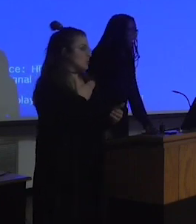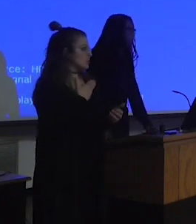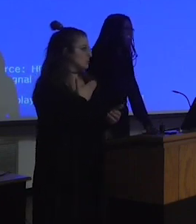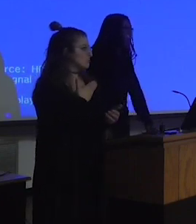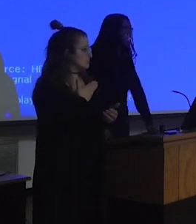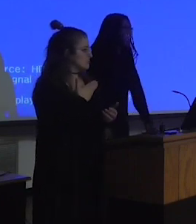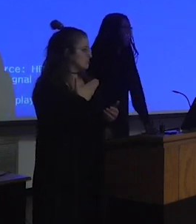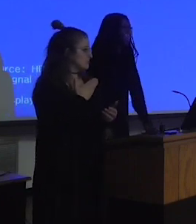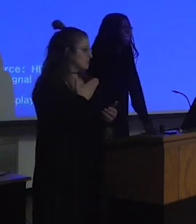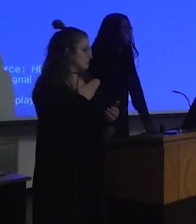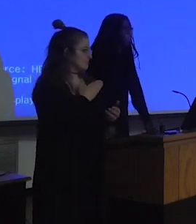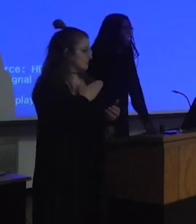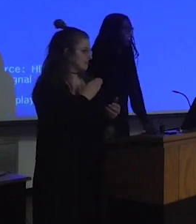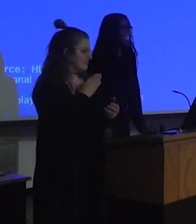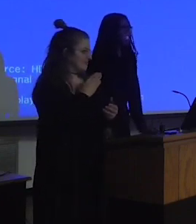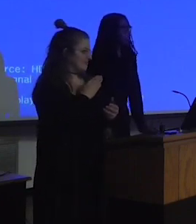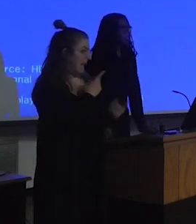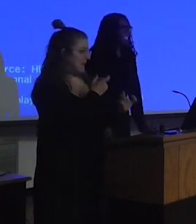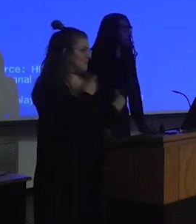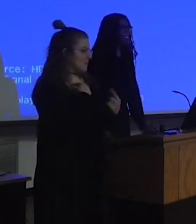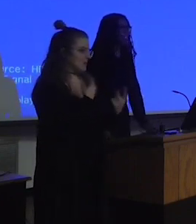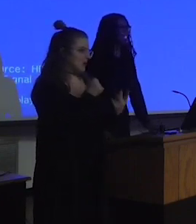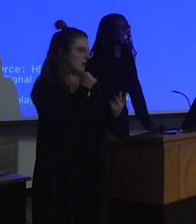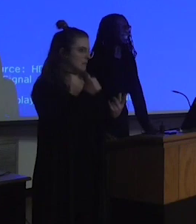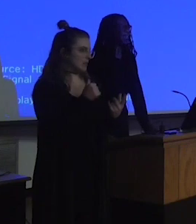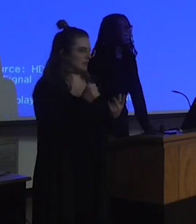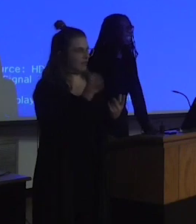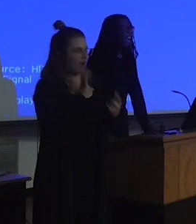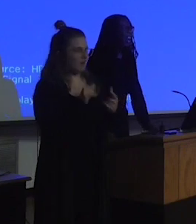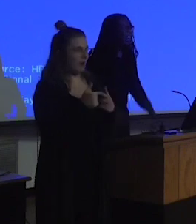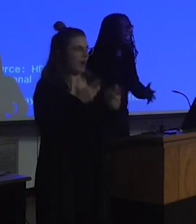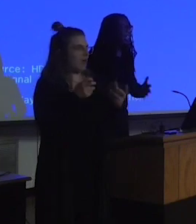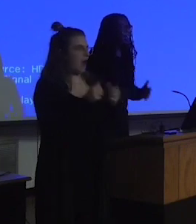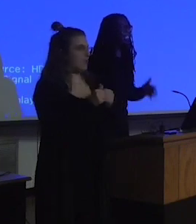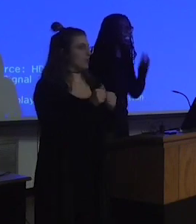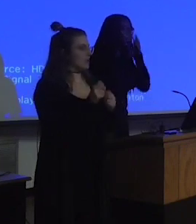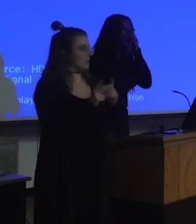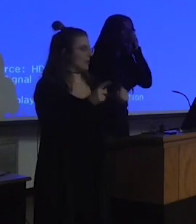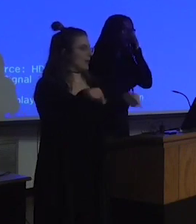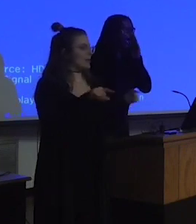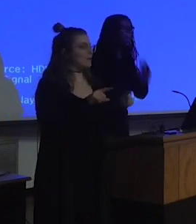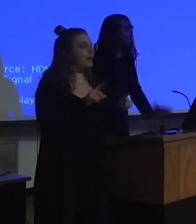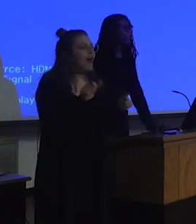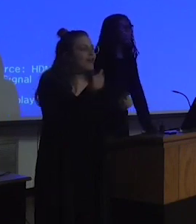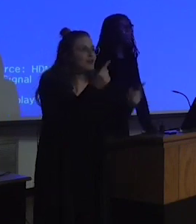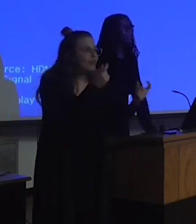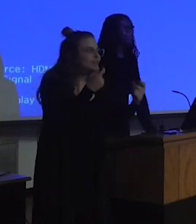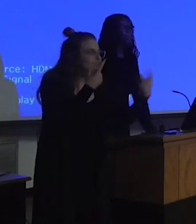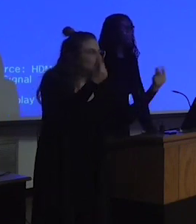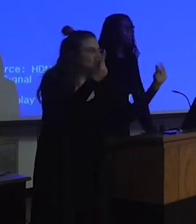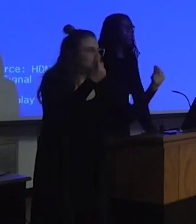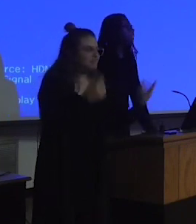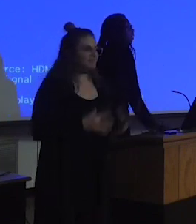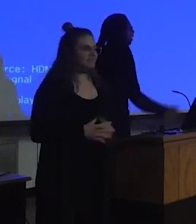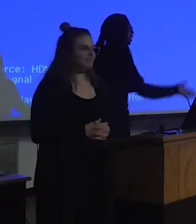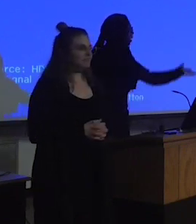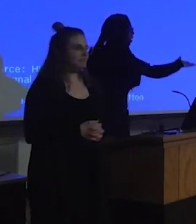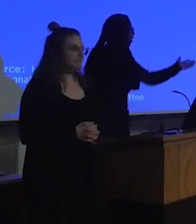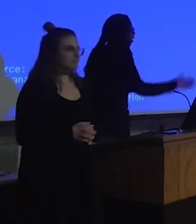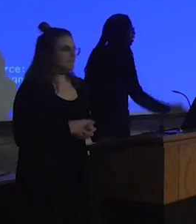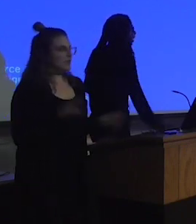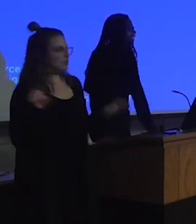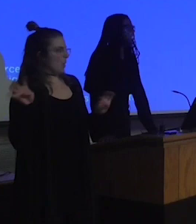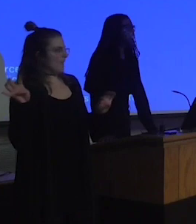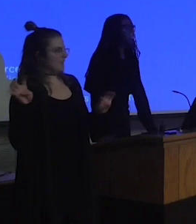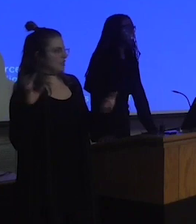don't get to talk about that too often in front of, like, you know, progressive folks. So are there any other questions? Who else have we got? Or you all can